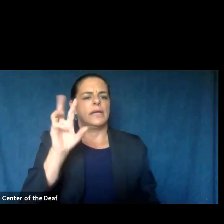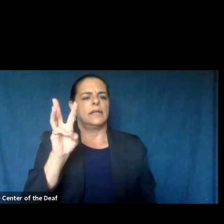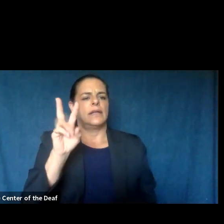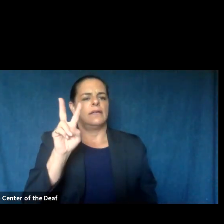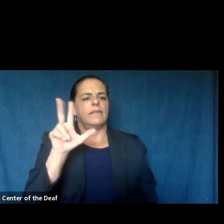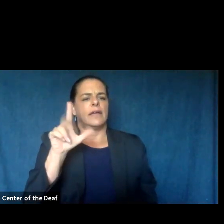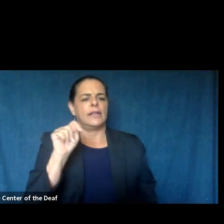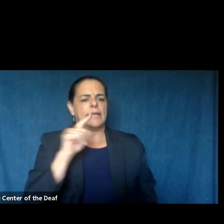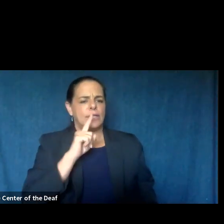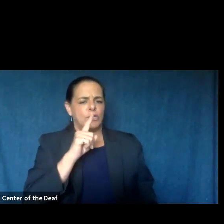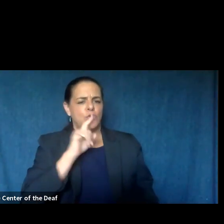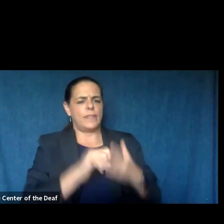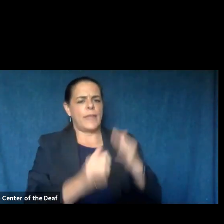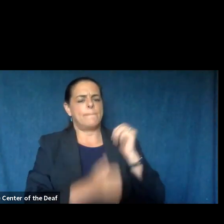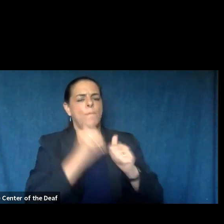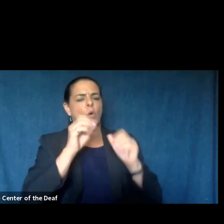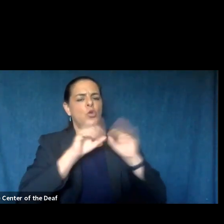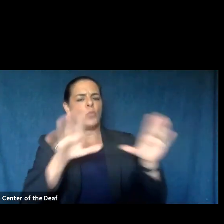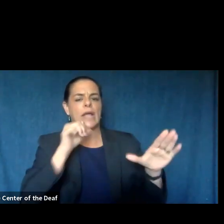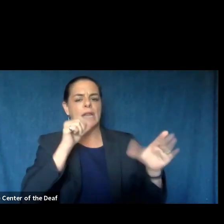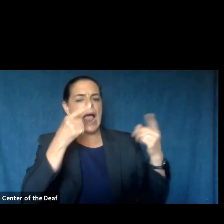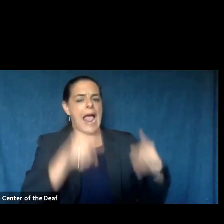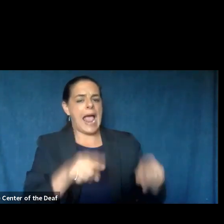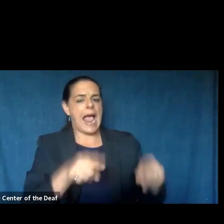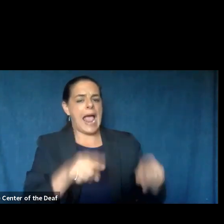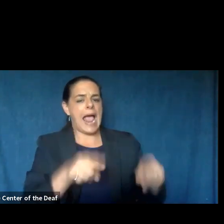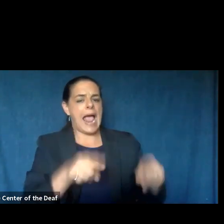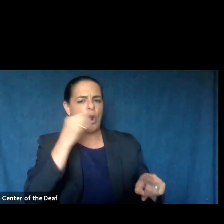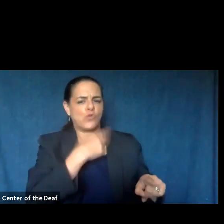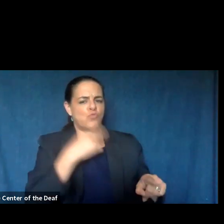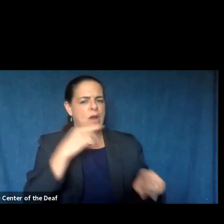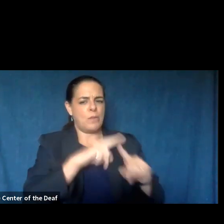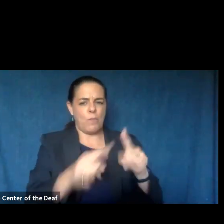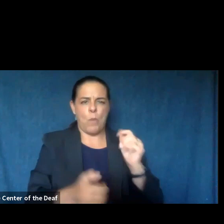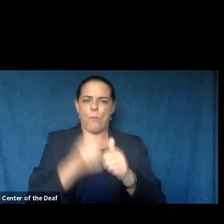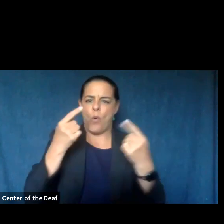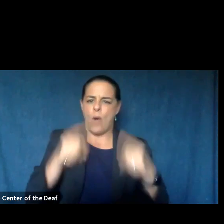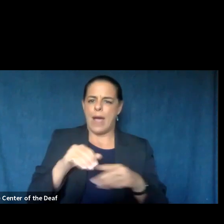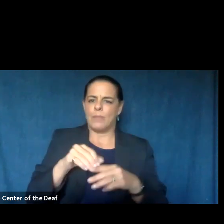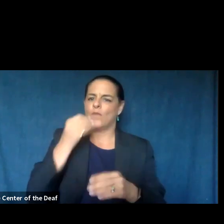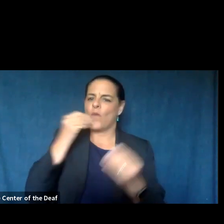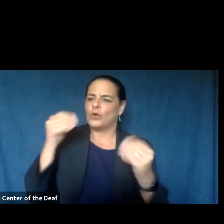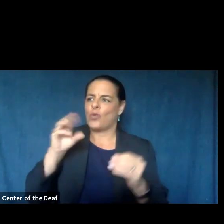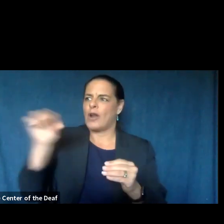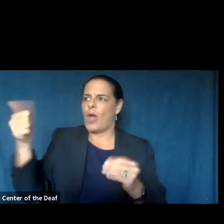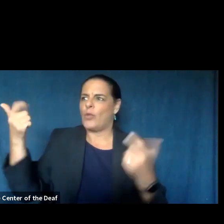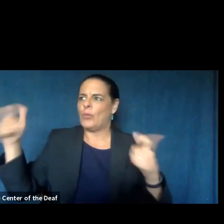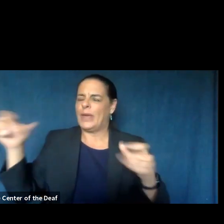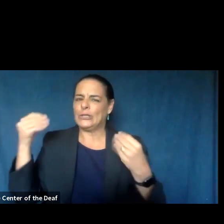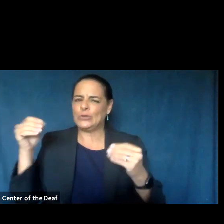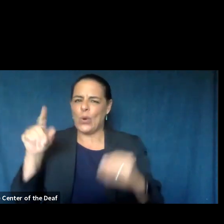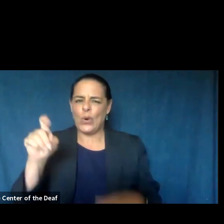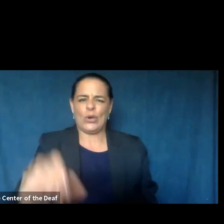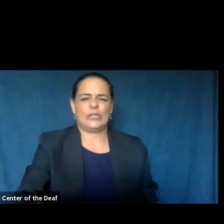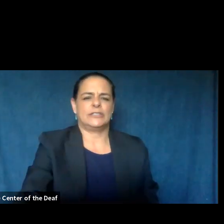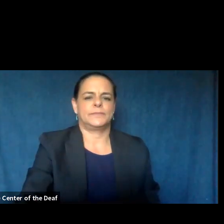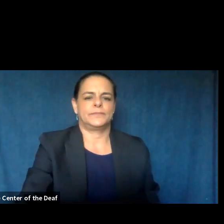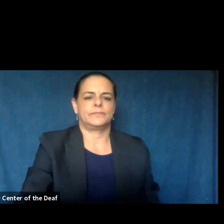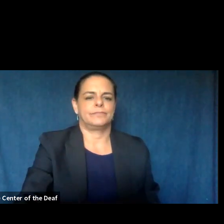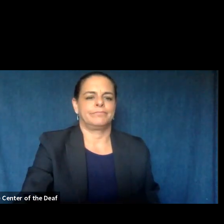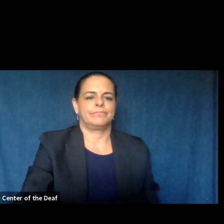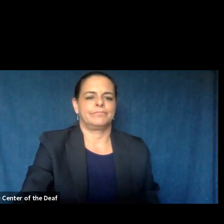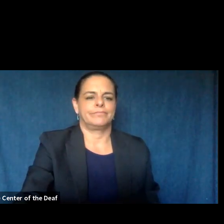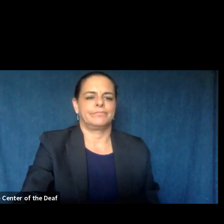says, is it true that most of the spread doesn't happen at bars and restaurants, but at grocery stores and other big stores? I think it's impossible to